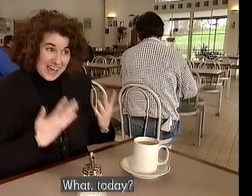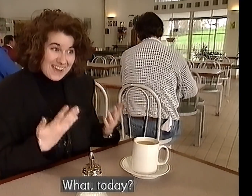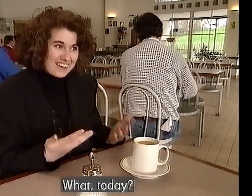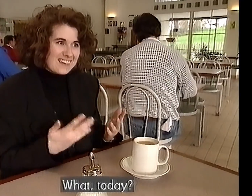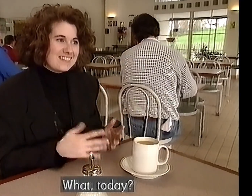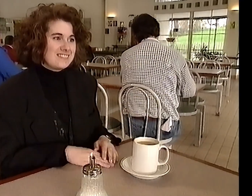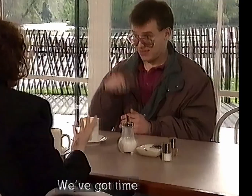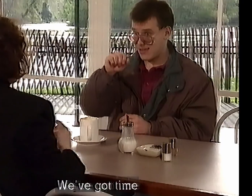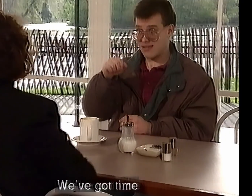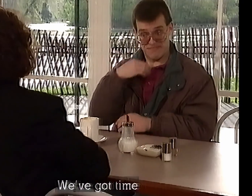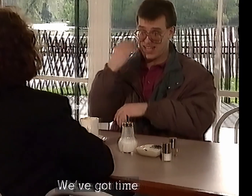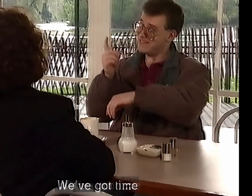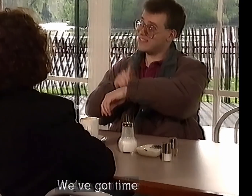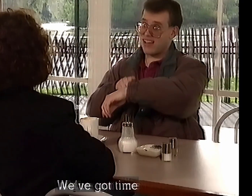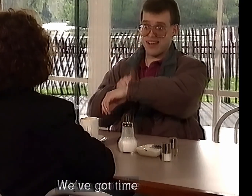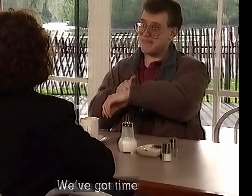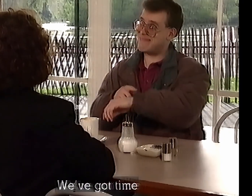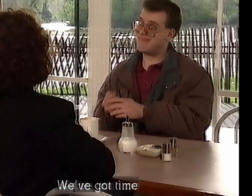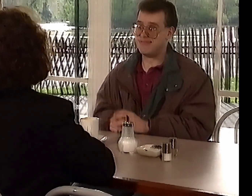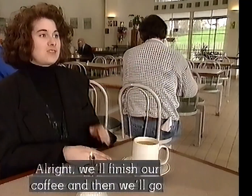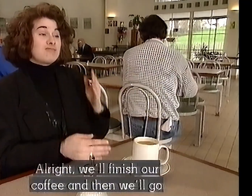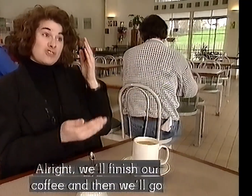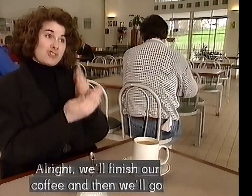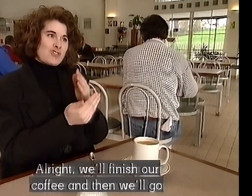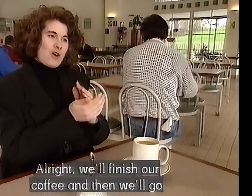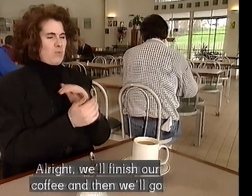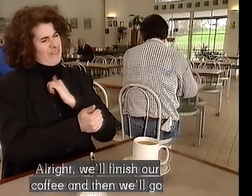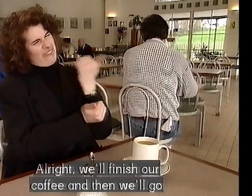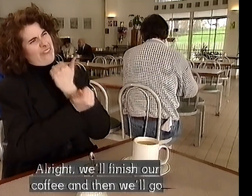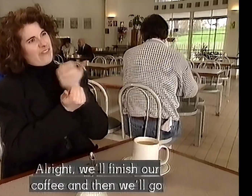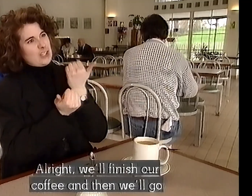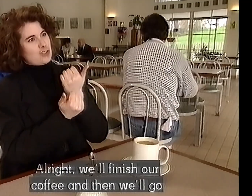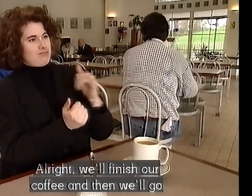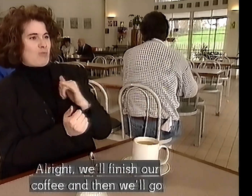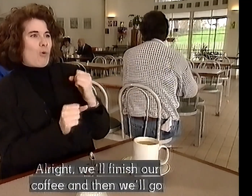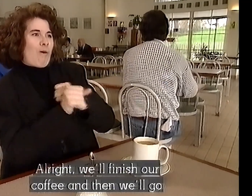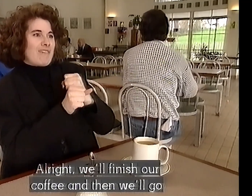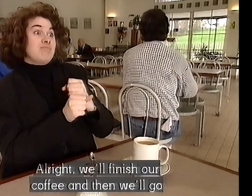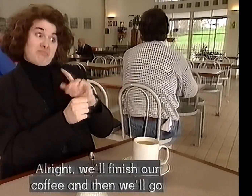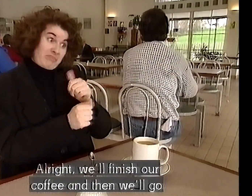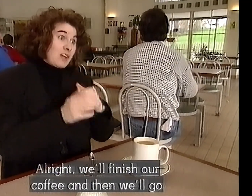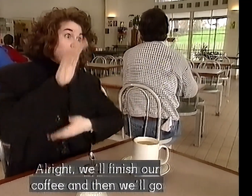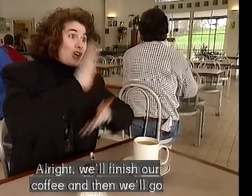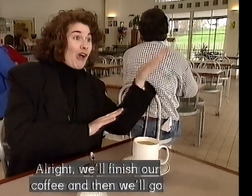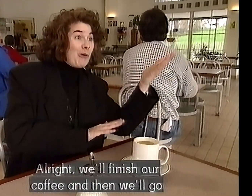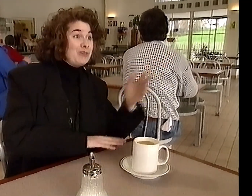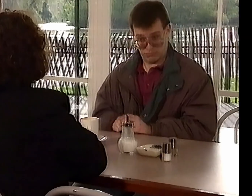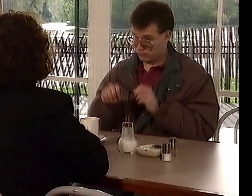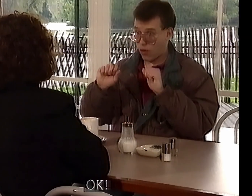Today? Why not? We've got loads of time. All right then. We'll finish our coffee and then we'll go.